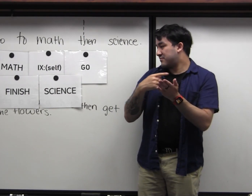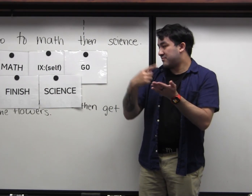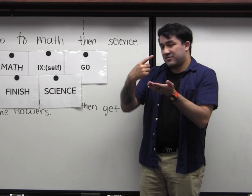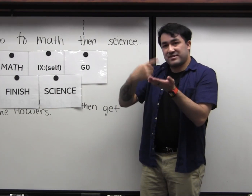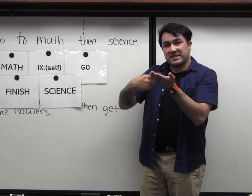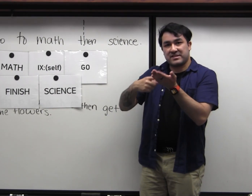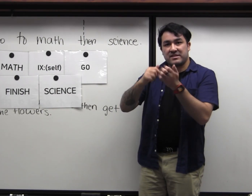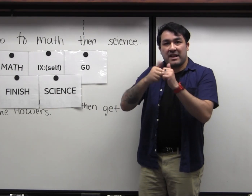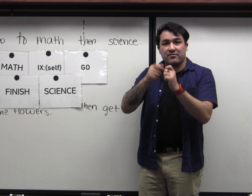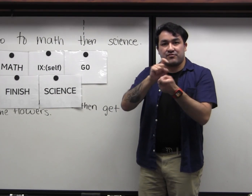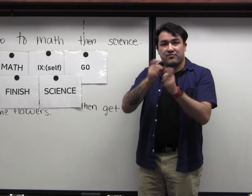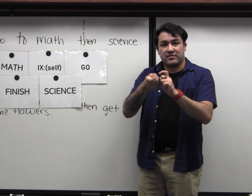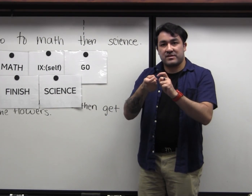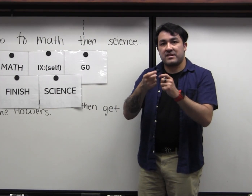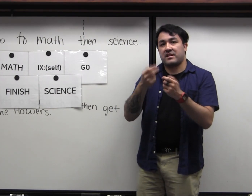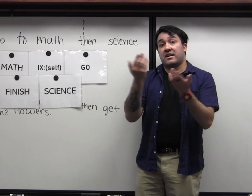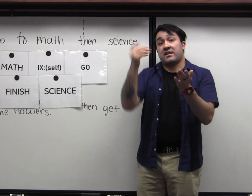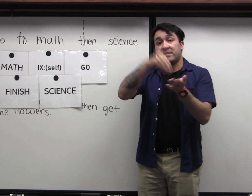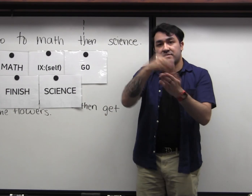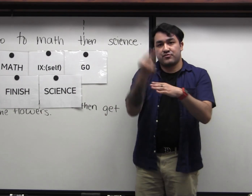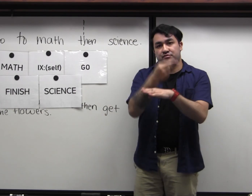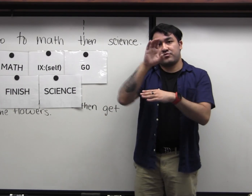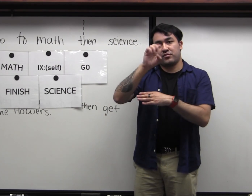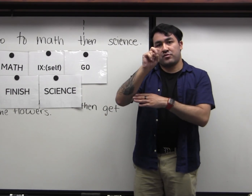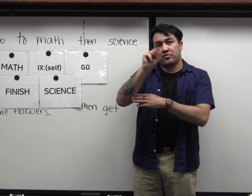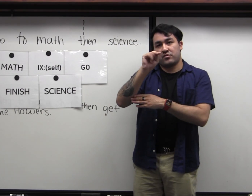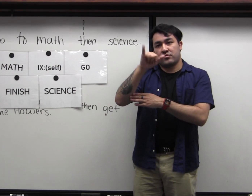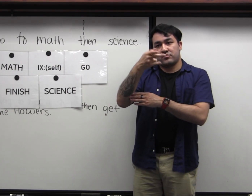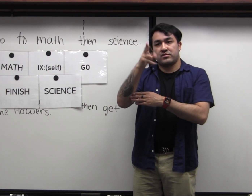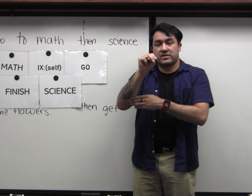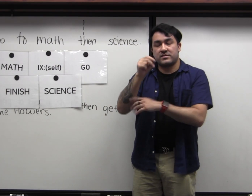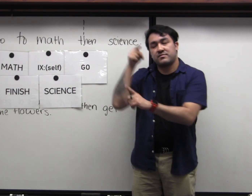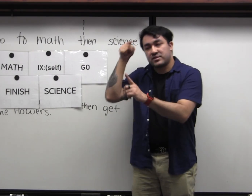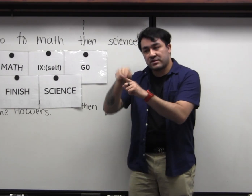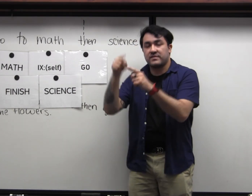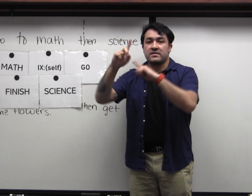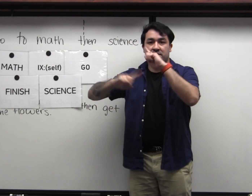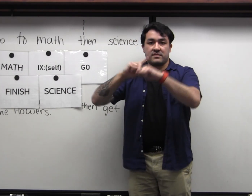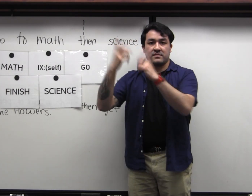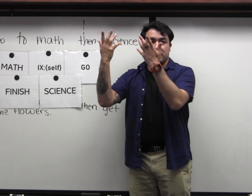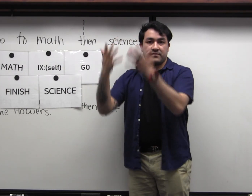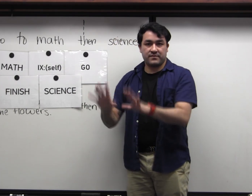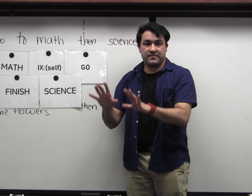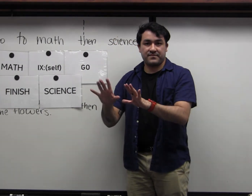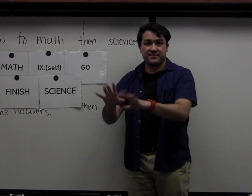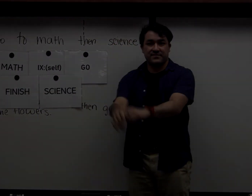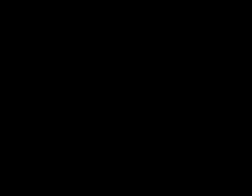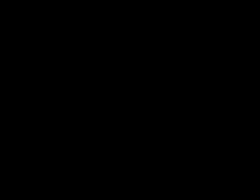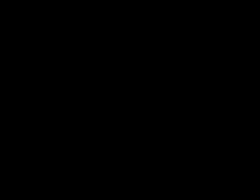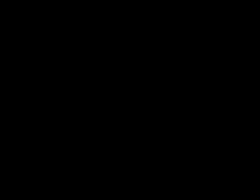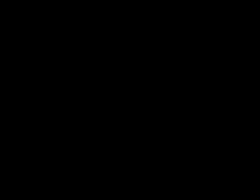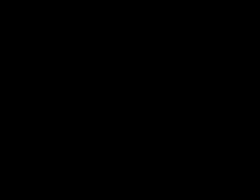you'll see it in the next video, and we'll discuss how to translate that one using conjunctions or the sign finish.